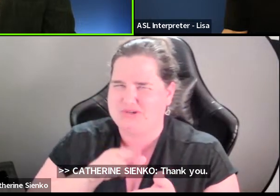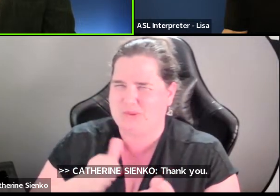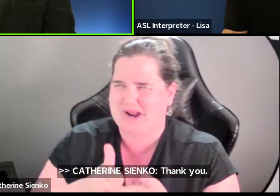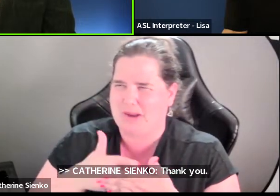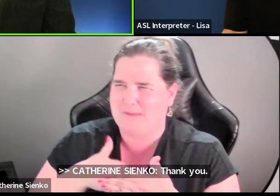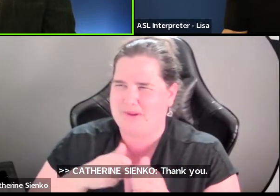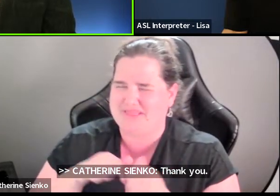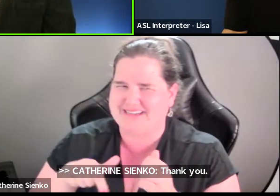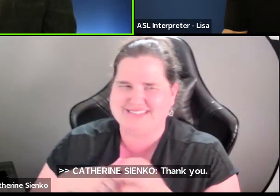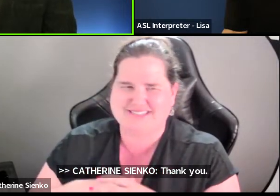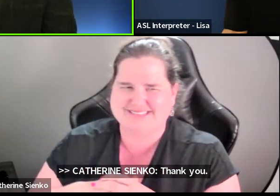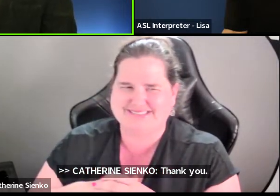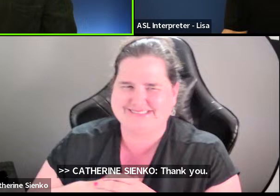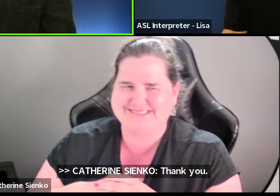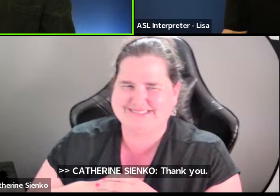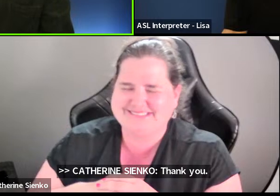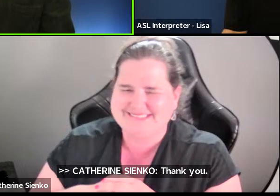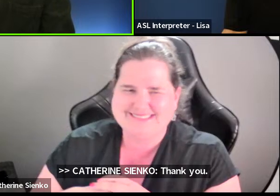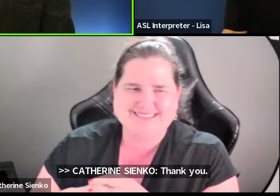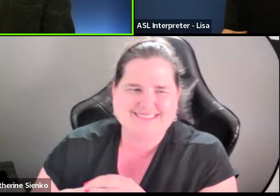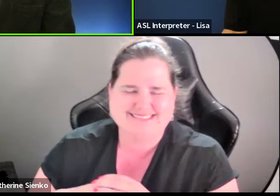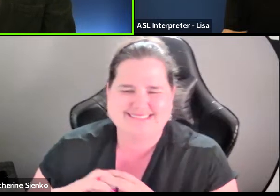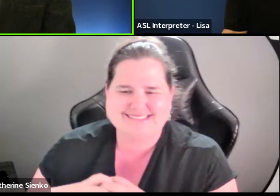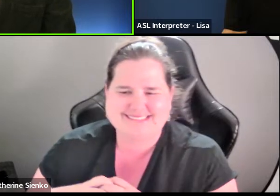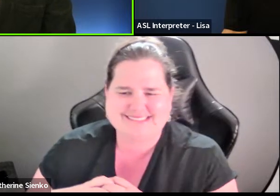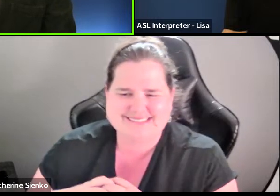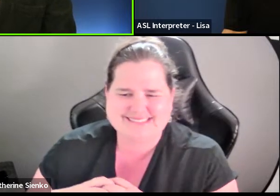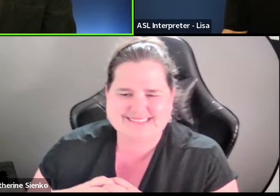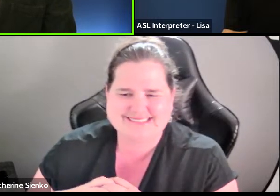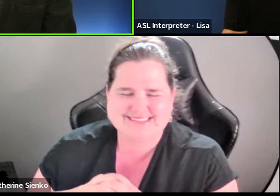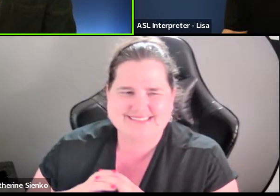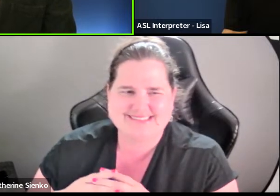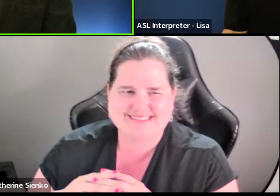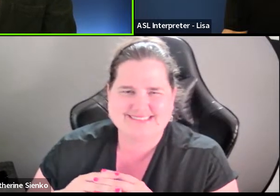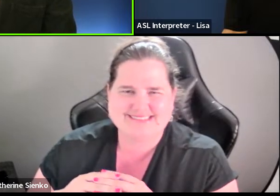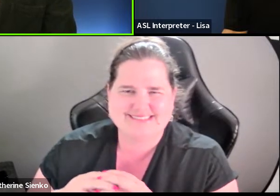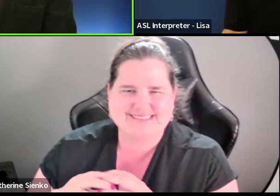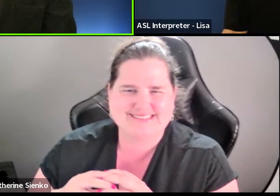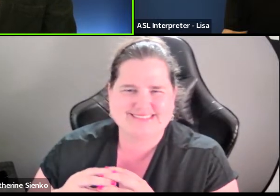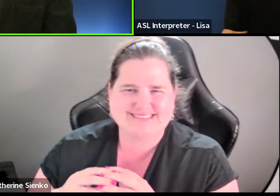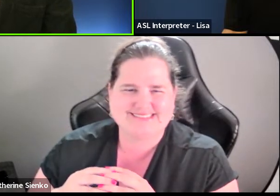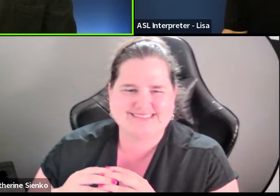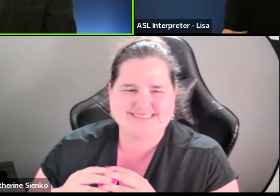I'm in unfamiliar territory here. Somebody needs to help me out with this.